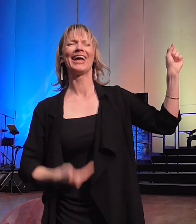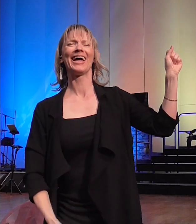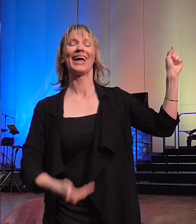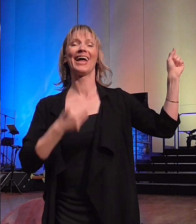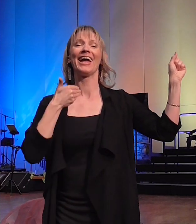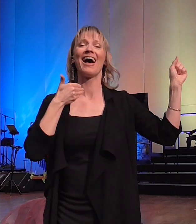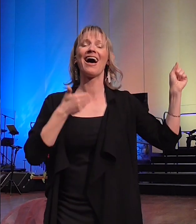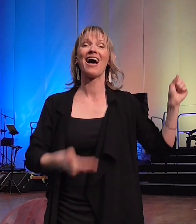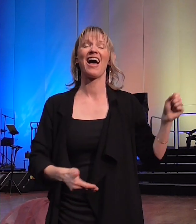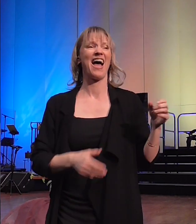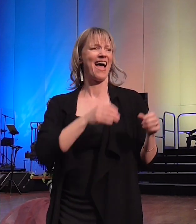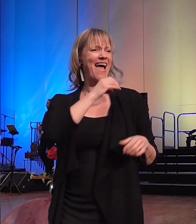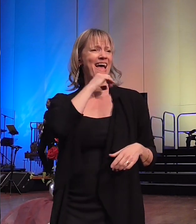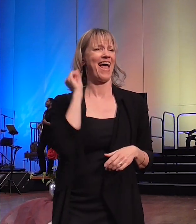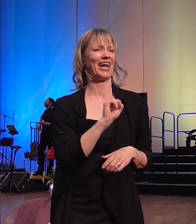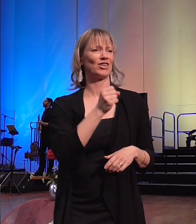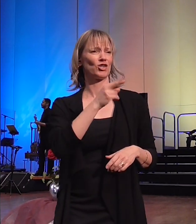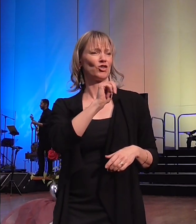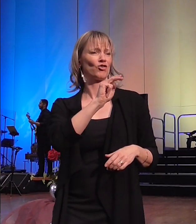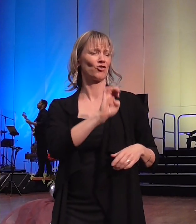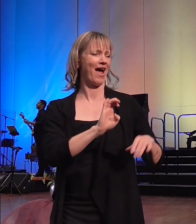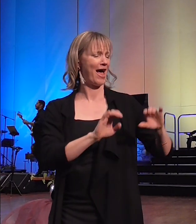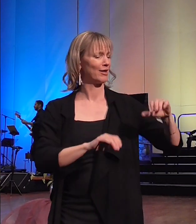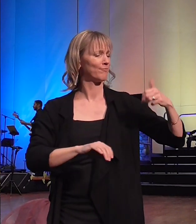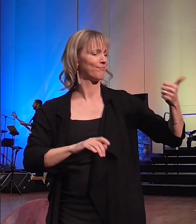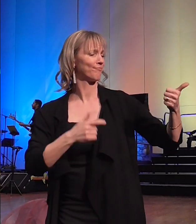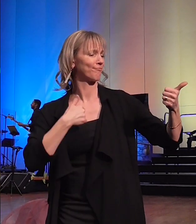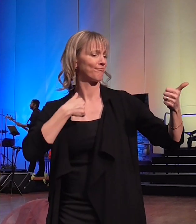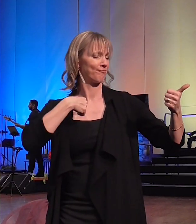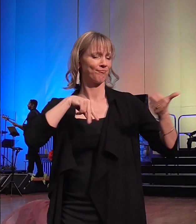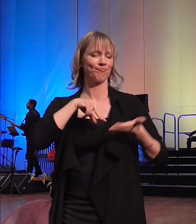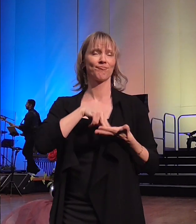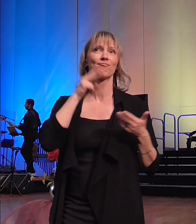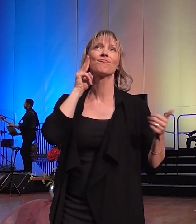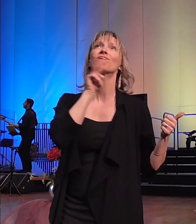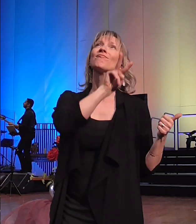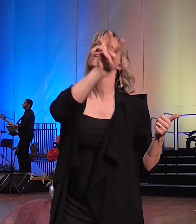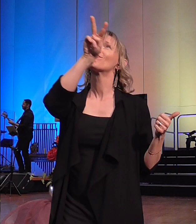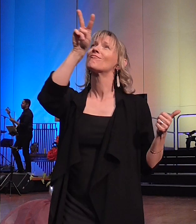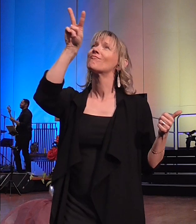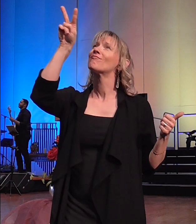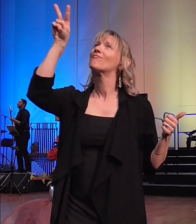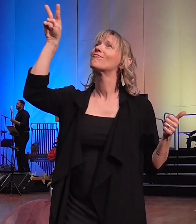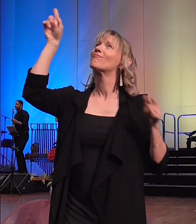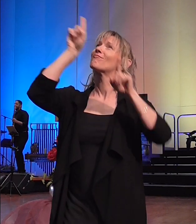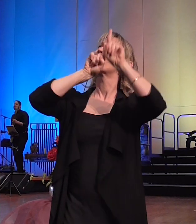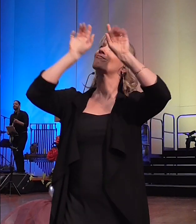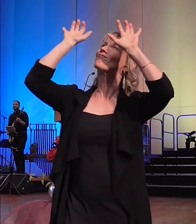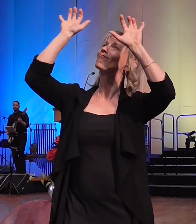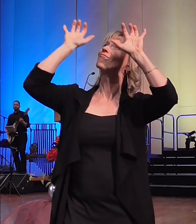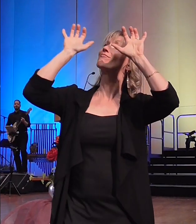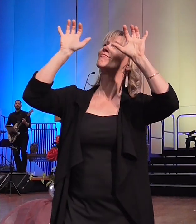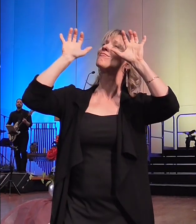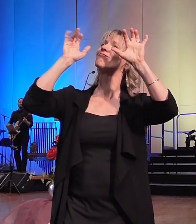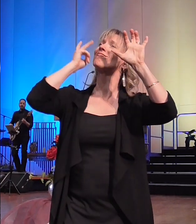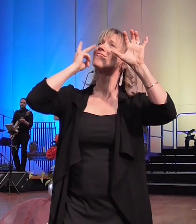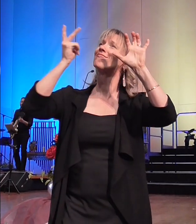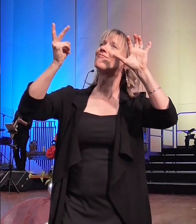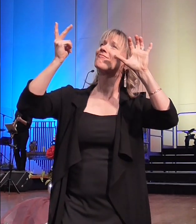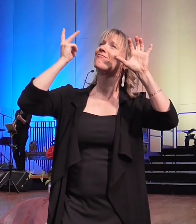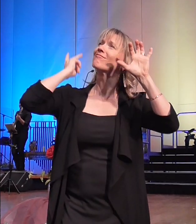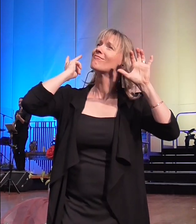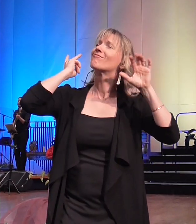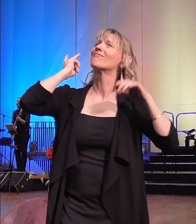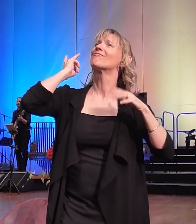Standing by the ancient shrine, looking up at a satellite, thinking back to another time,